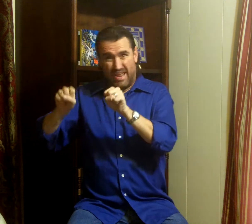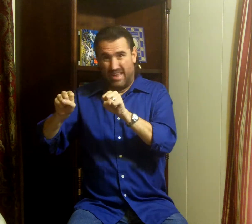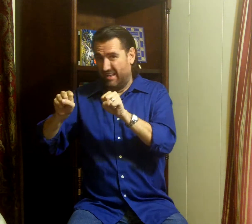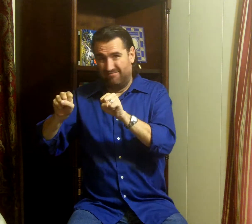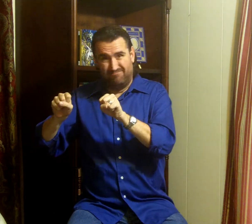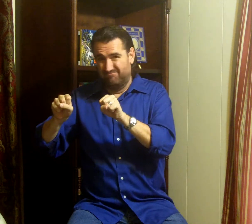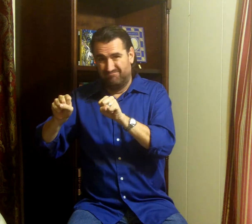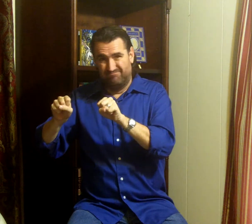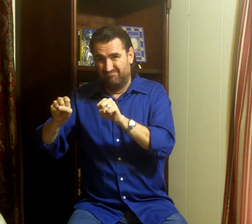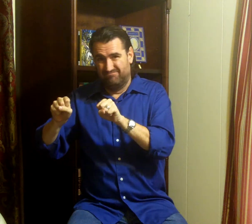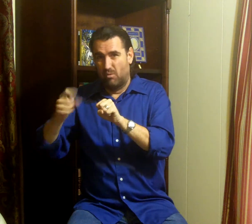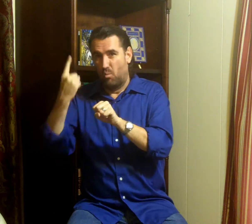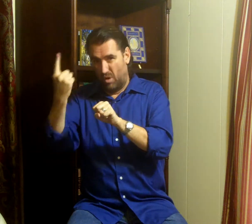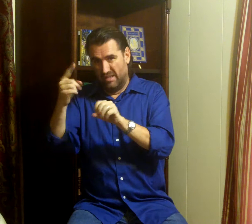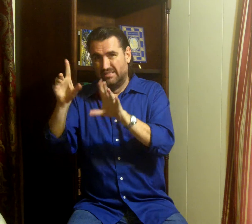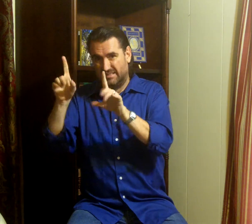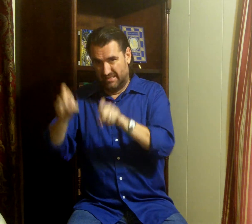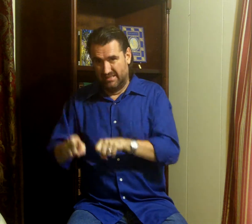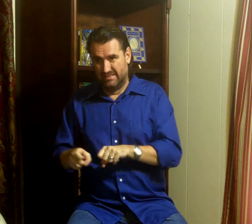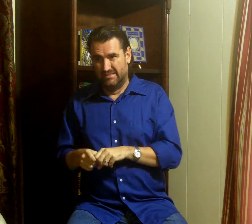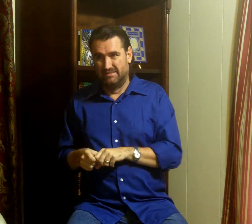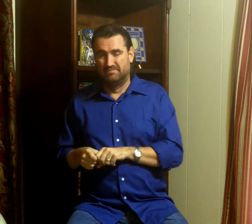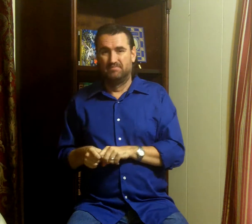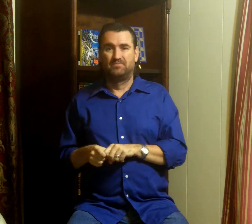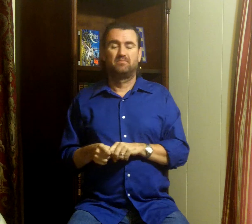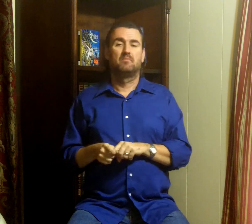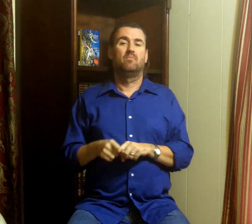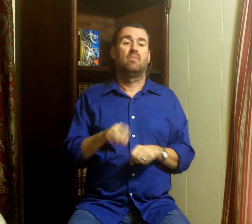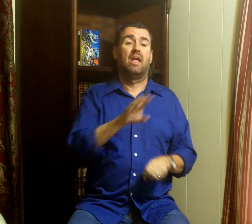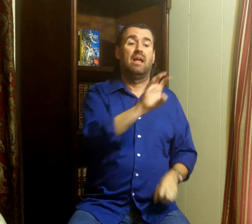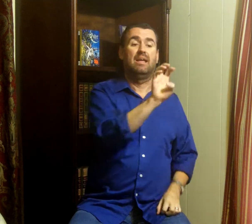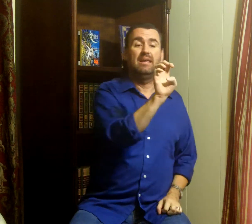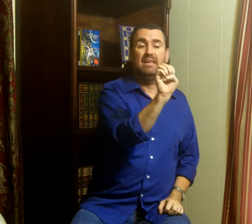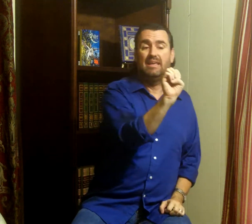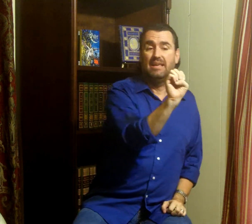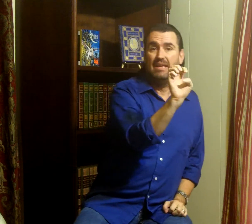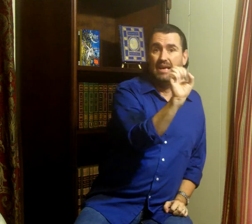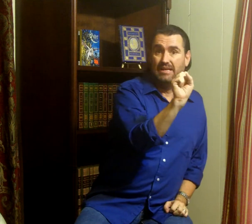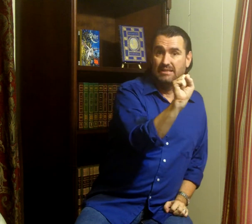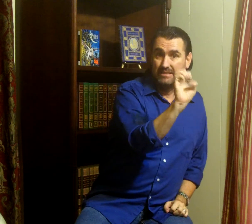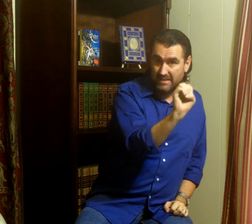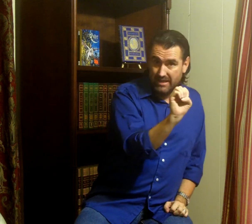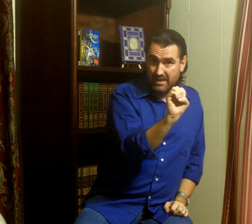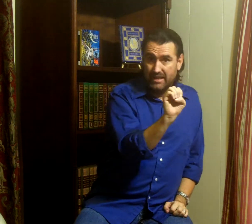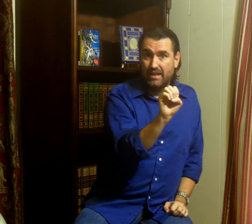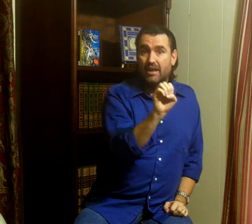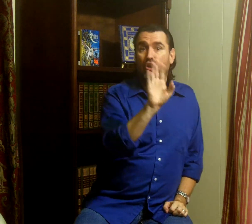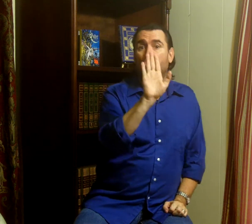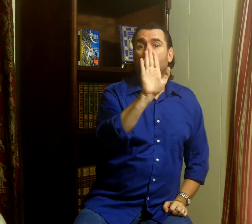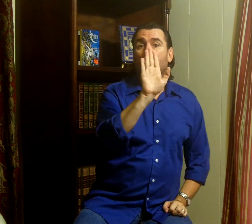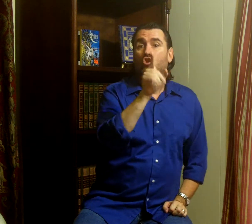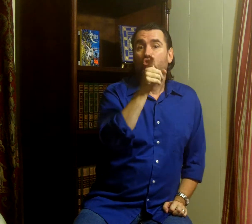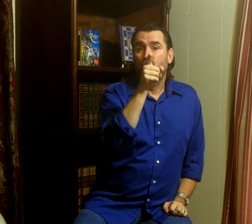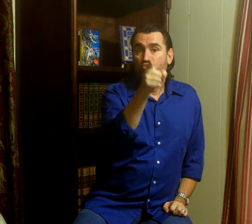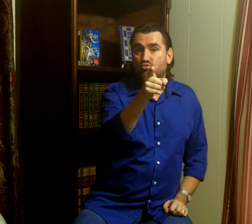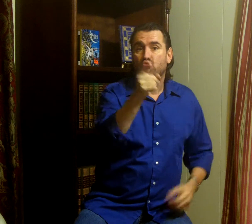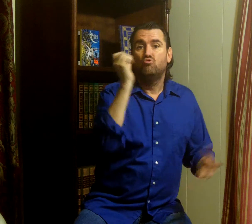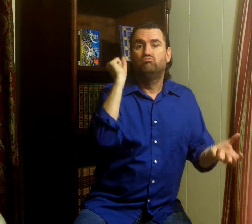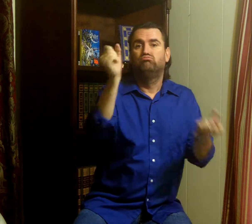and do your interpretation in your natural signing style. So you don't have to pick and choose, are